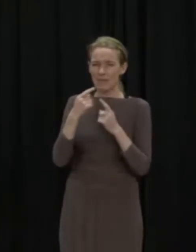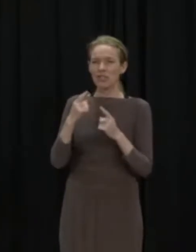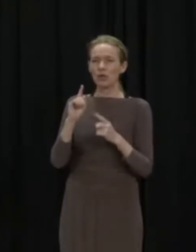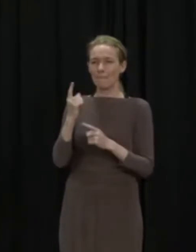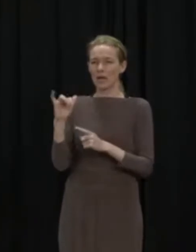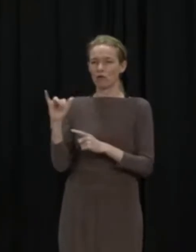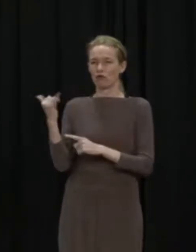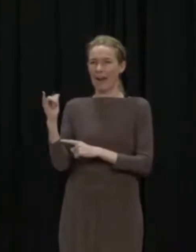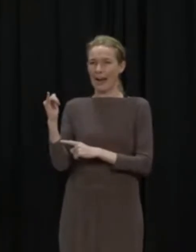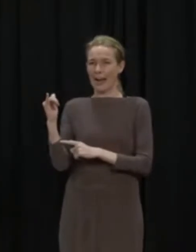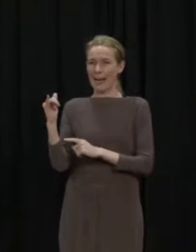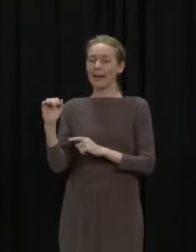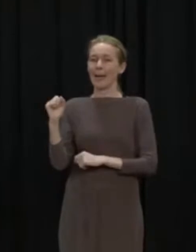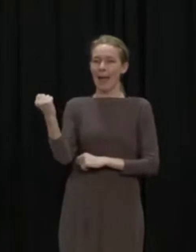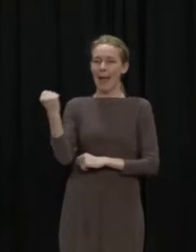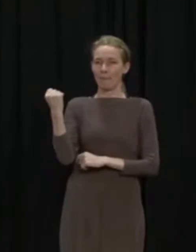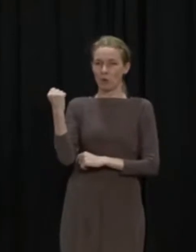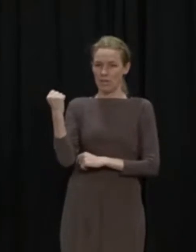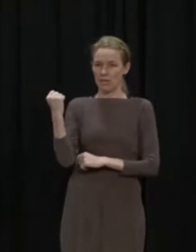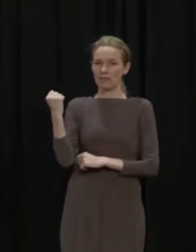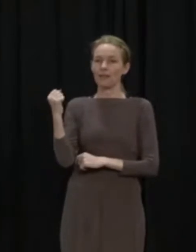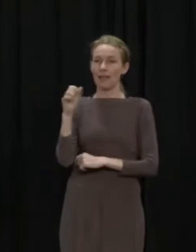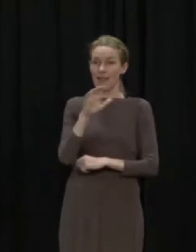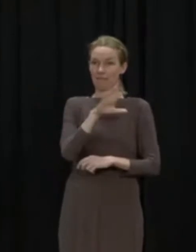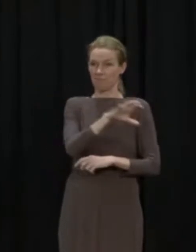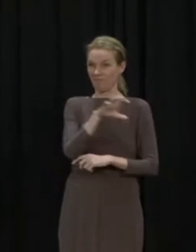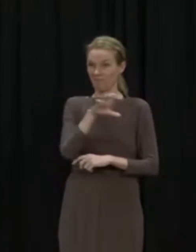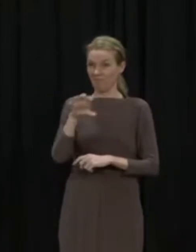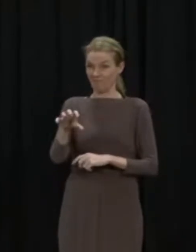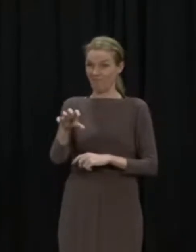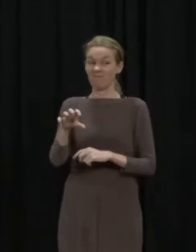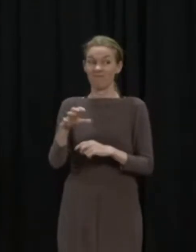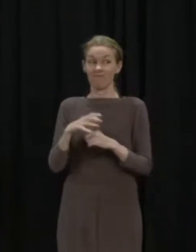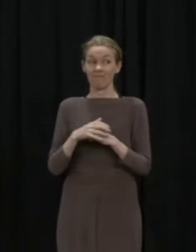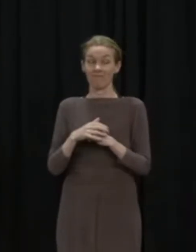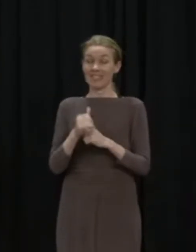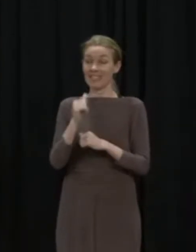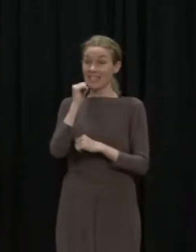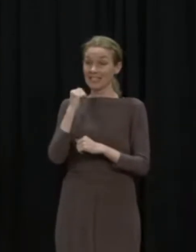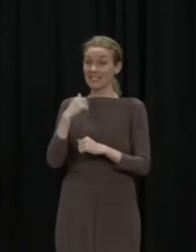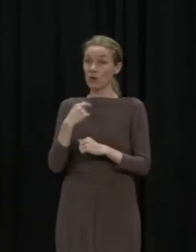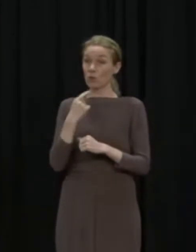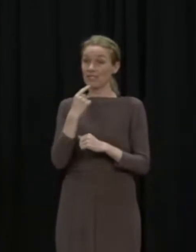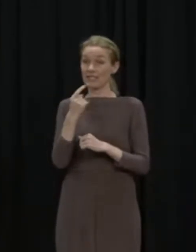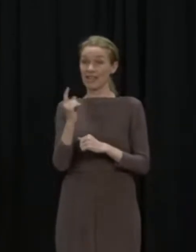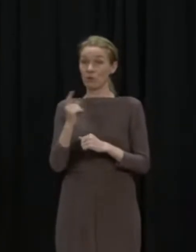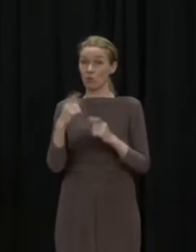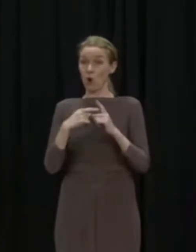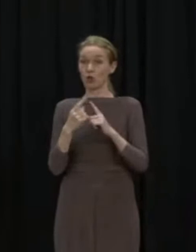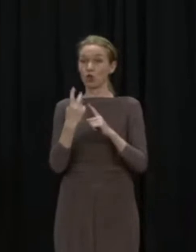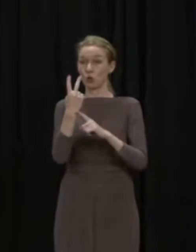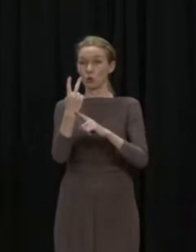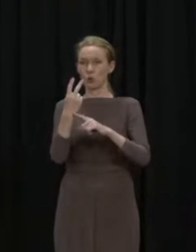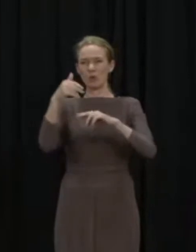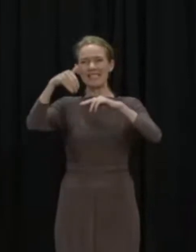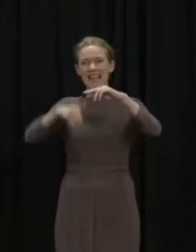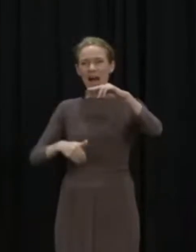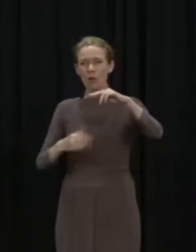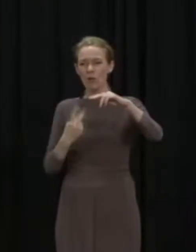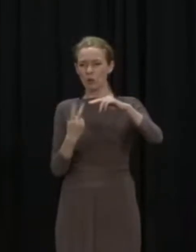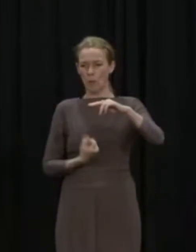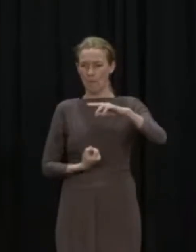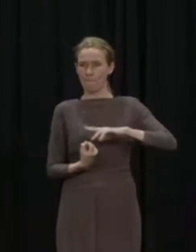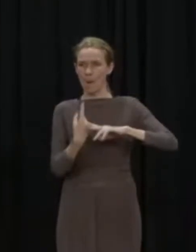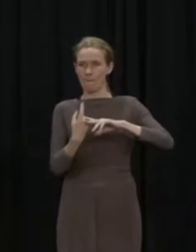They are. We only have 2 cases, as reported yesterday, in outside of the lockdown area. Have you gone as far south as